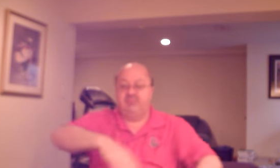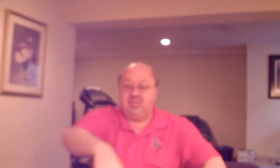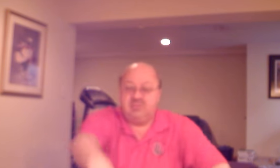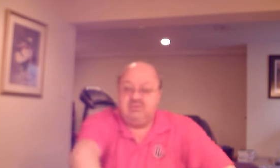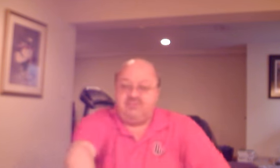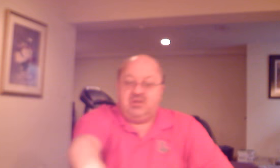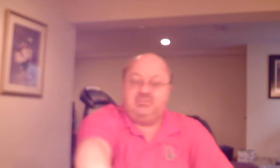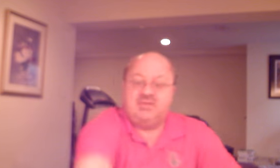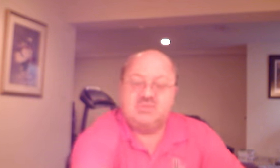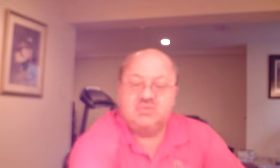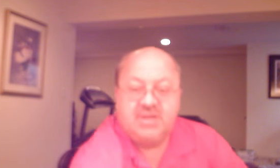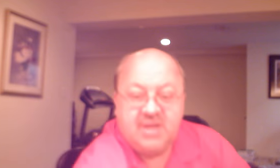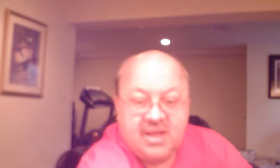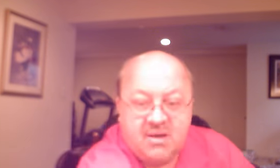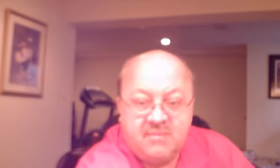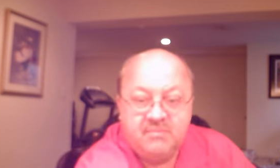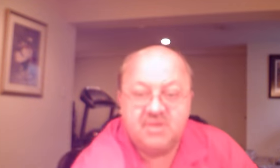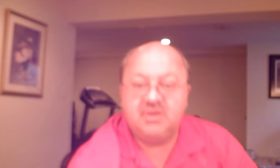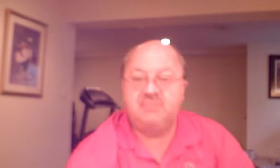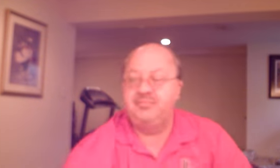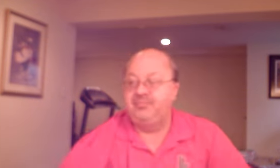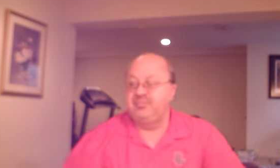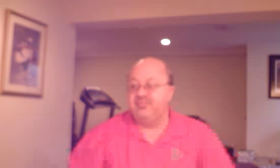Let me refresh my screen. Hang on. There we go.